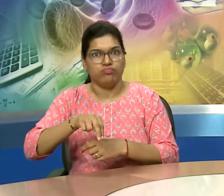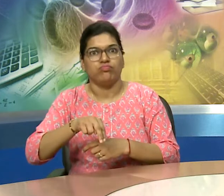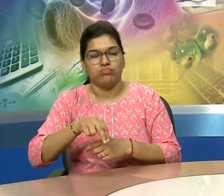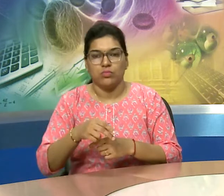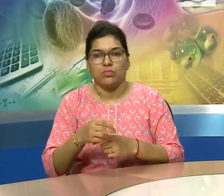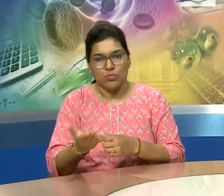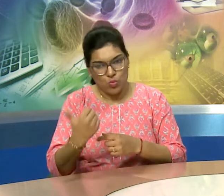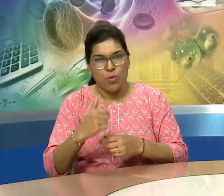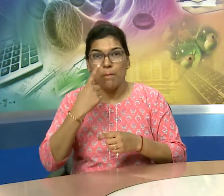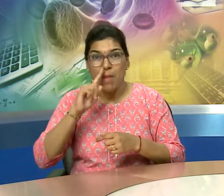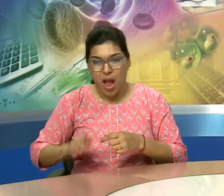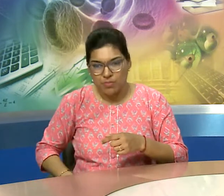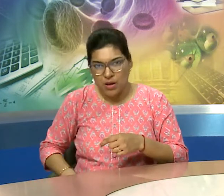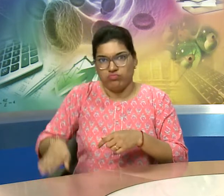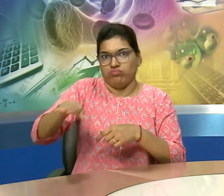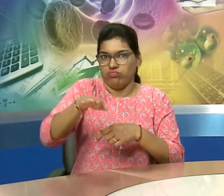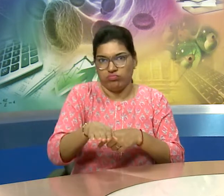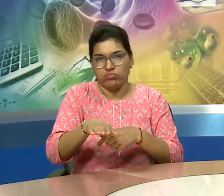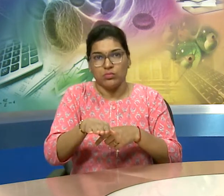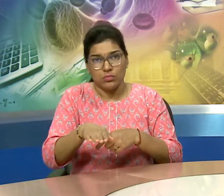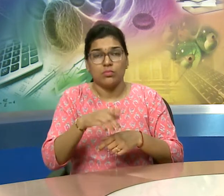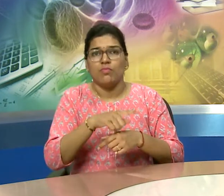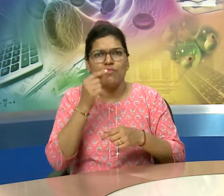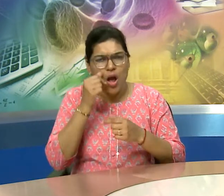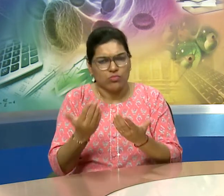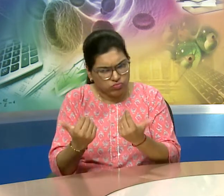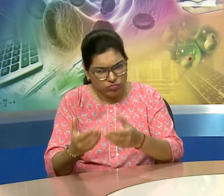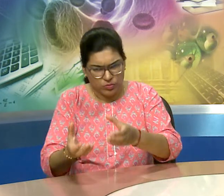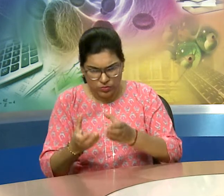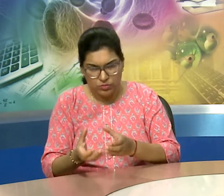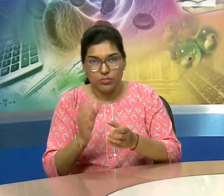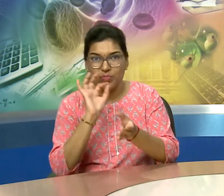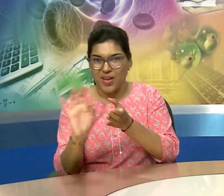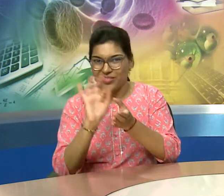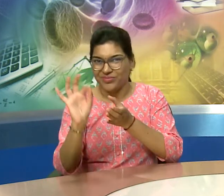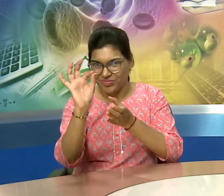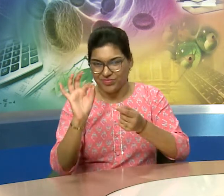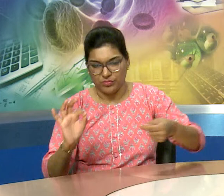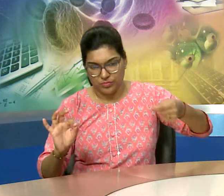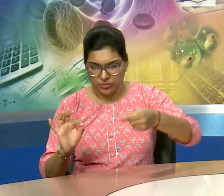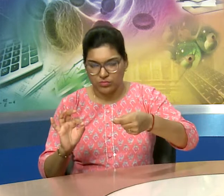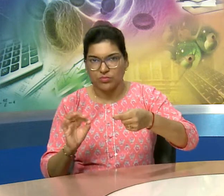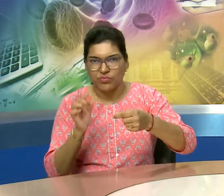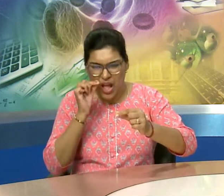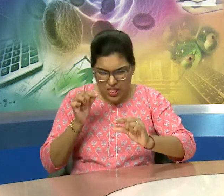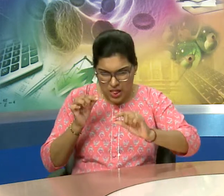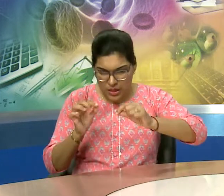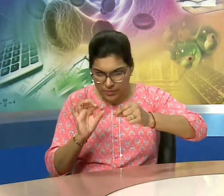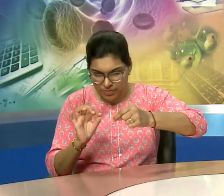And his father poured a little paraffin upon the bitten